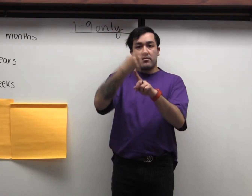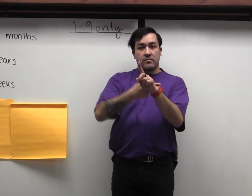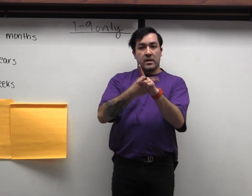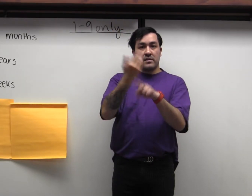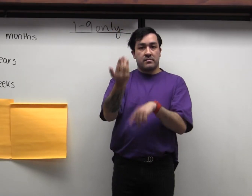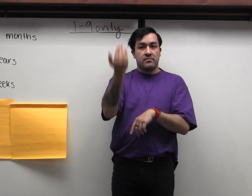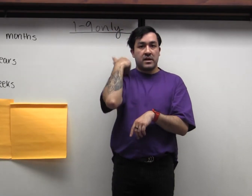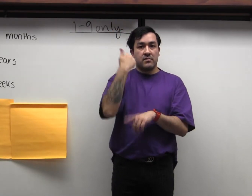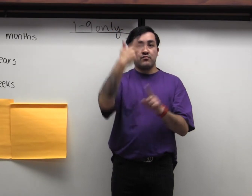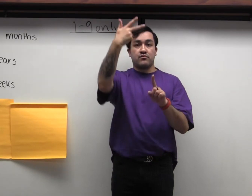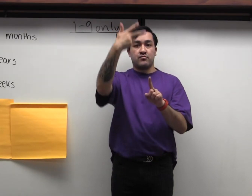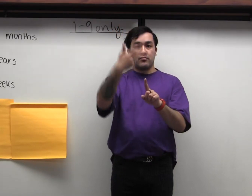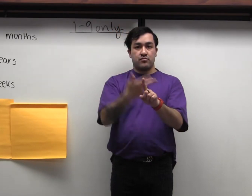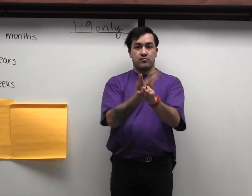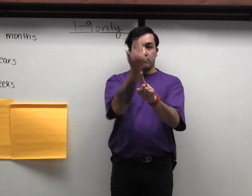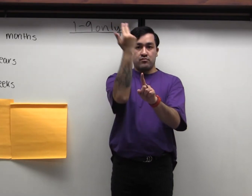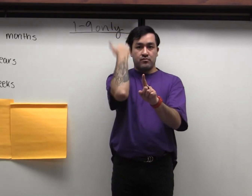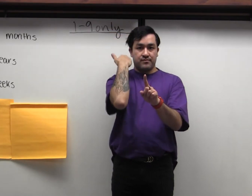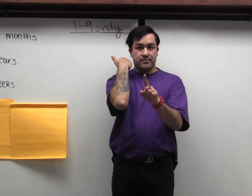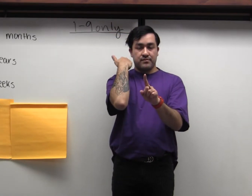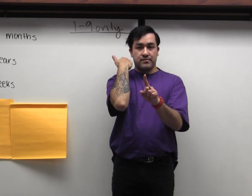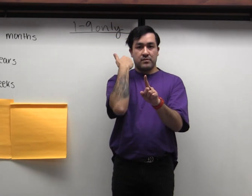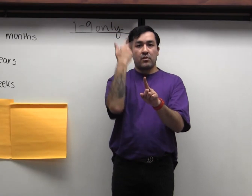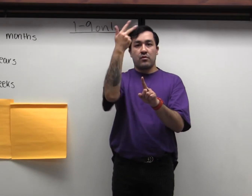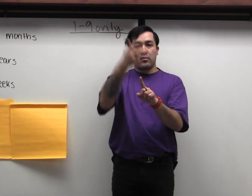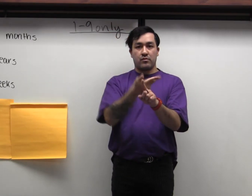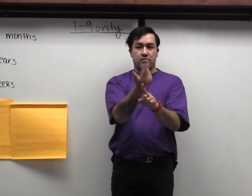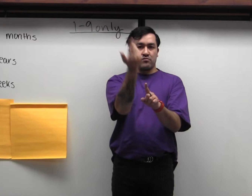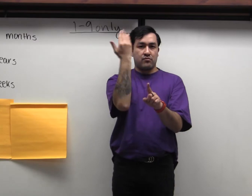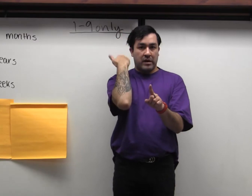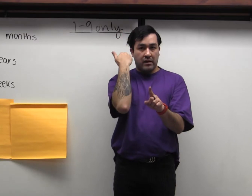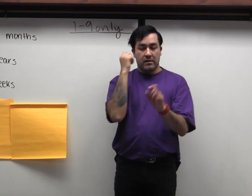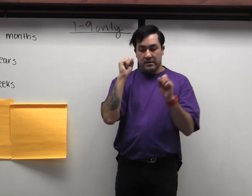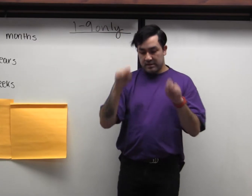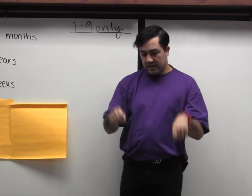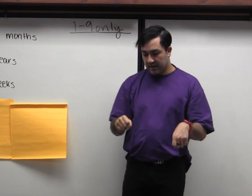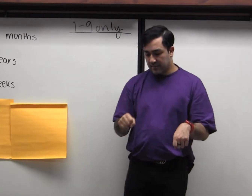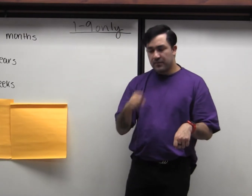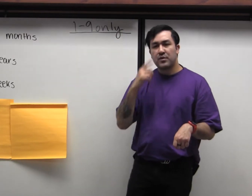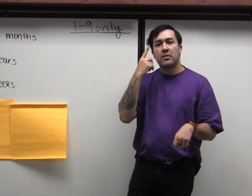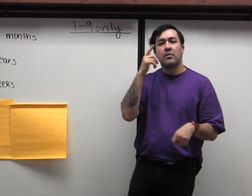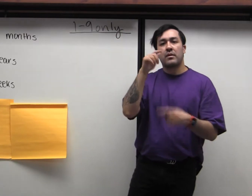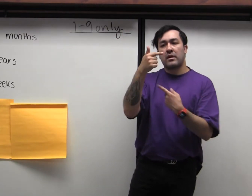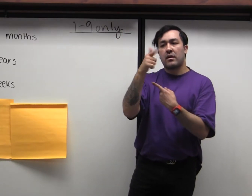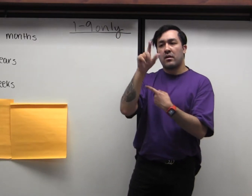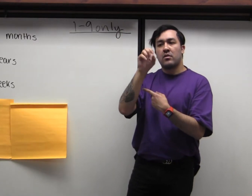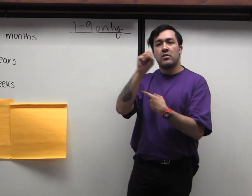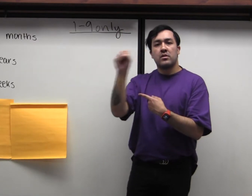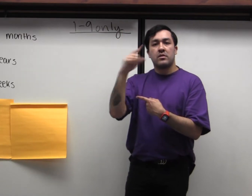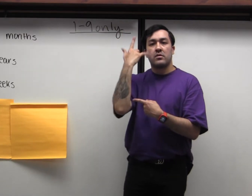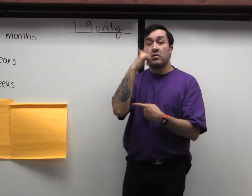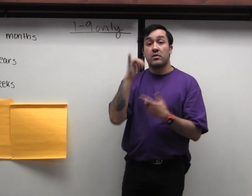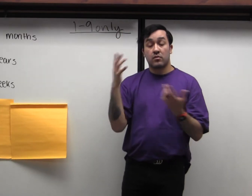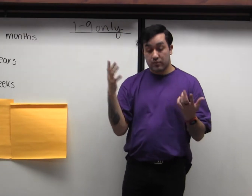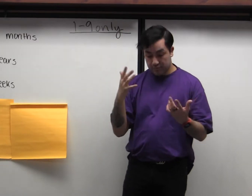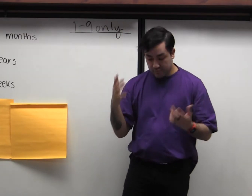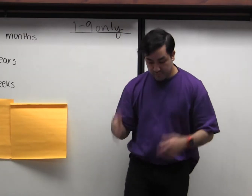past. We just have to move it in that direction when we're done. So 3 months into the past. So, and you can either hold that 3 or change it to an open